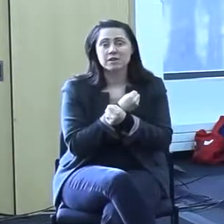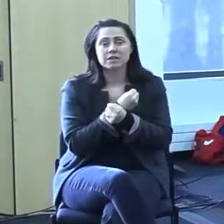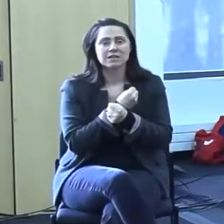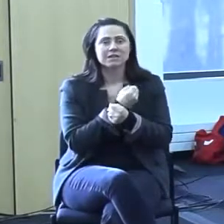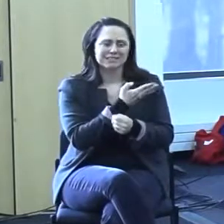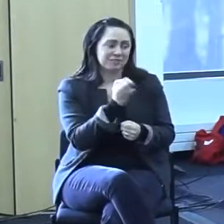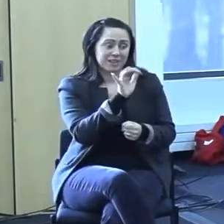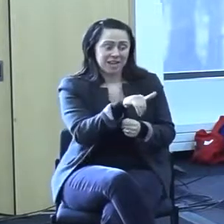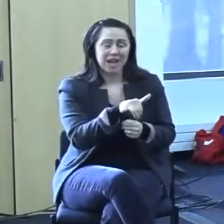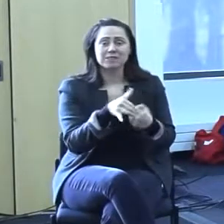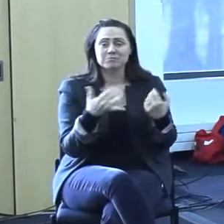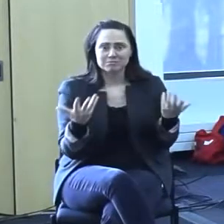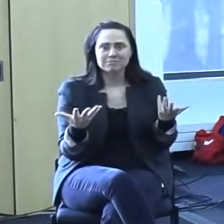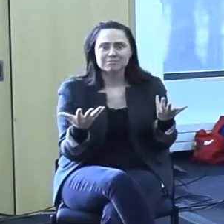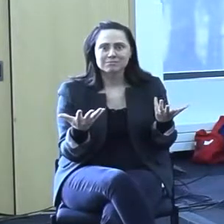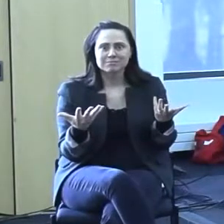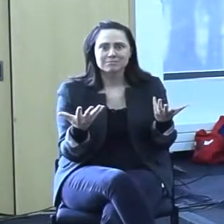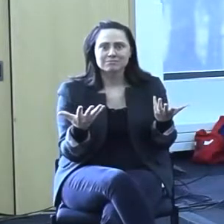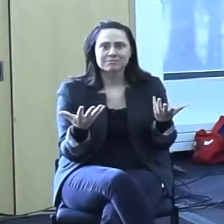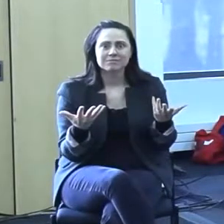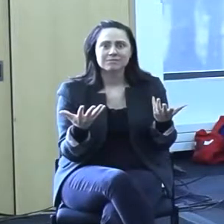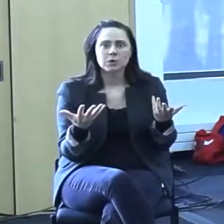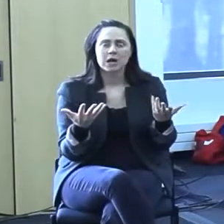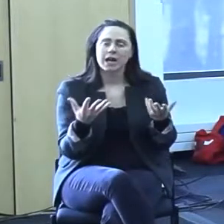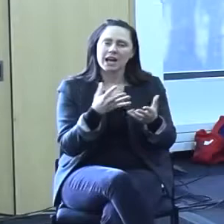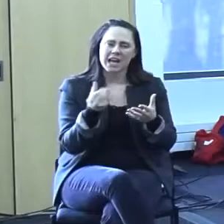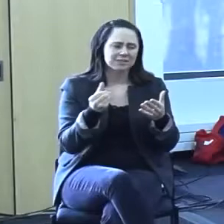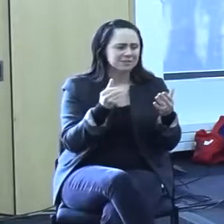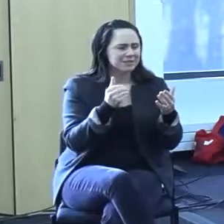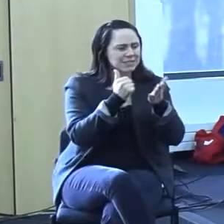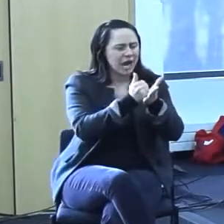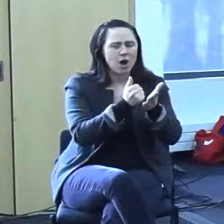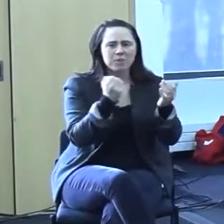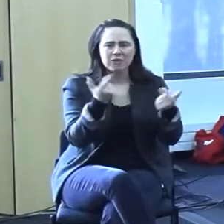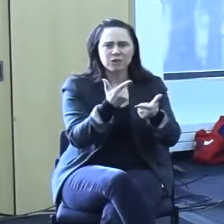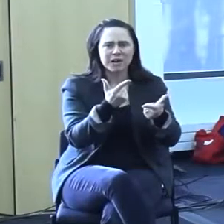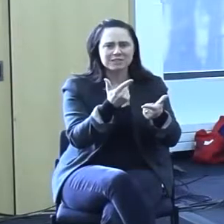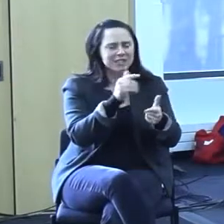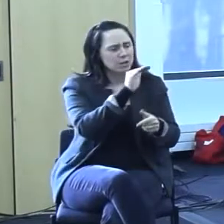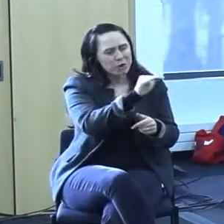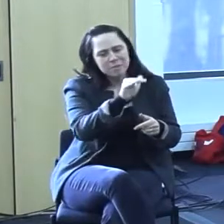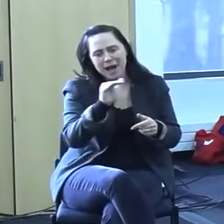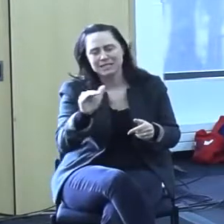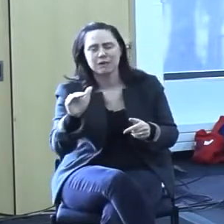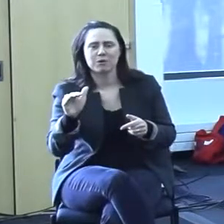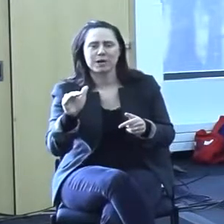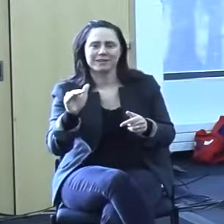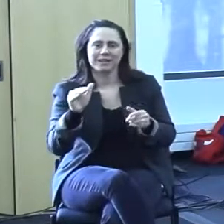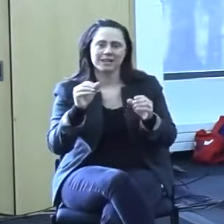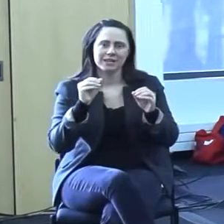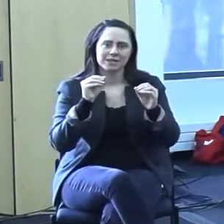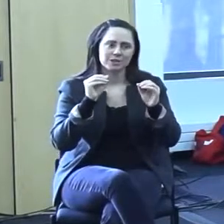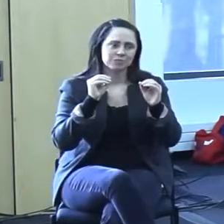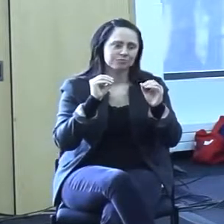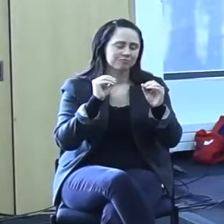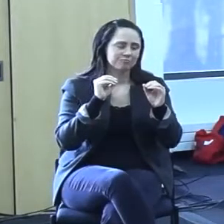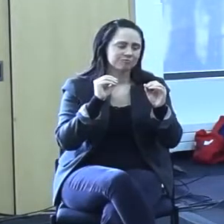stuff like that. And to remind everybody, um, no one